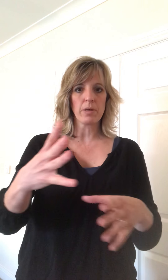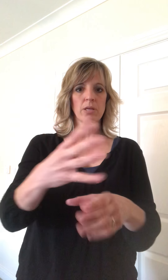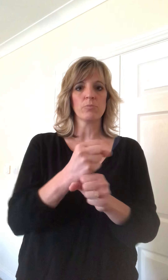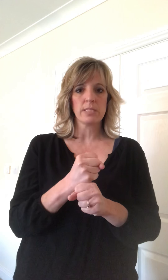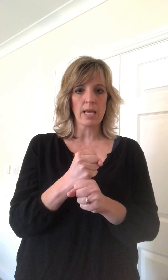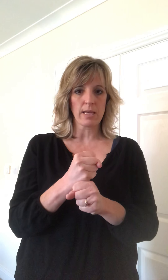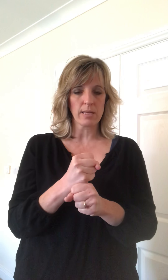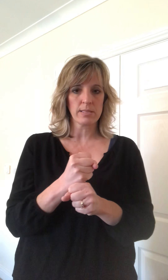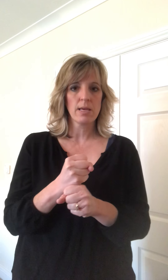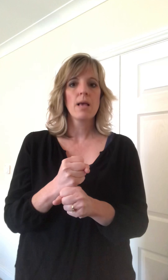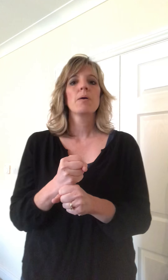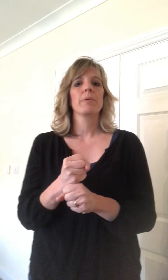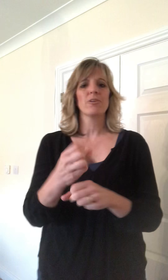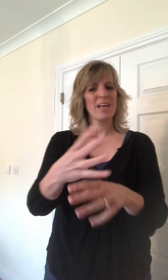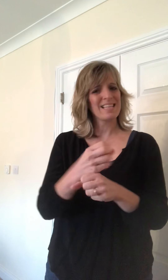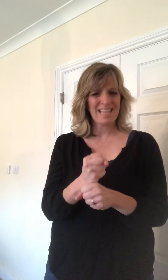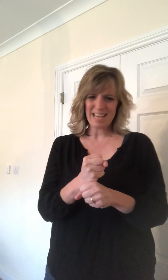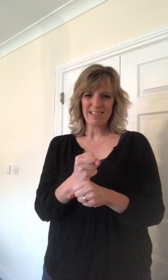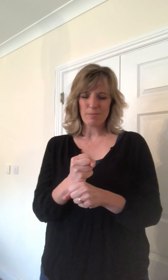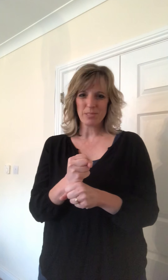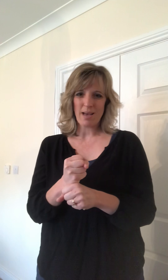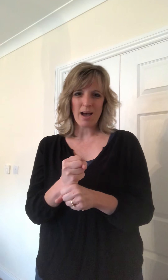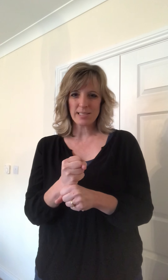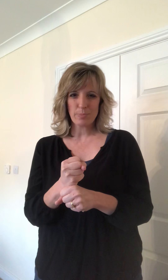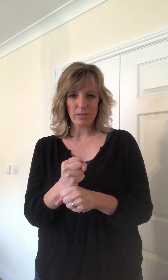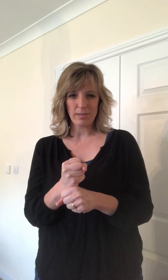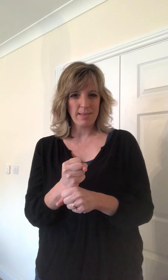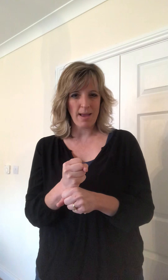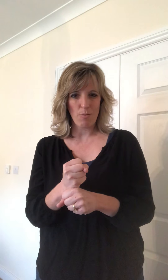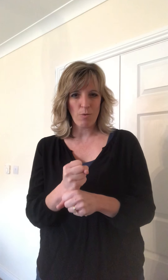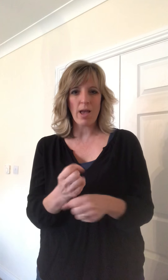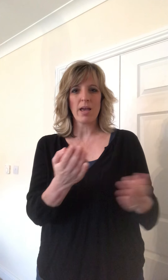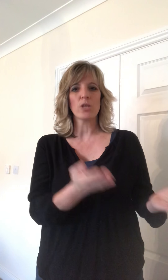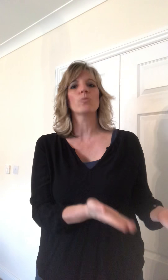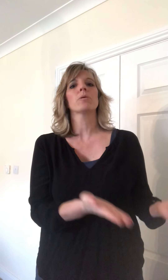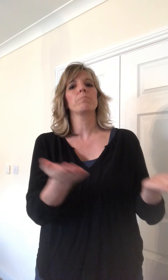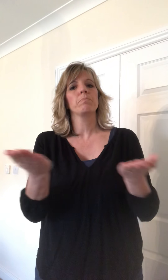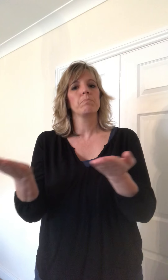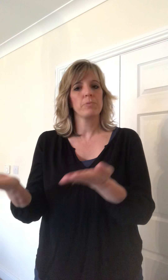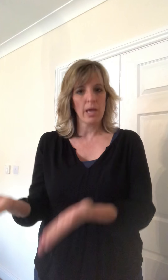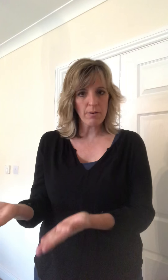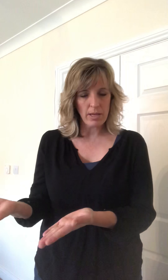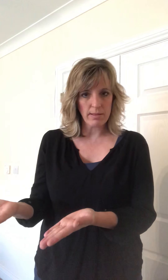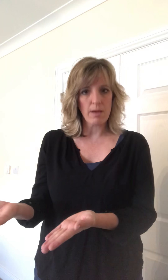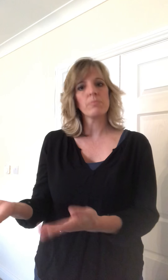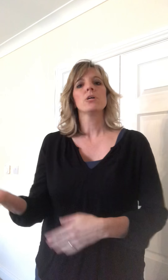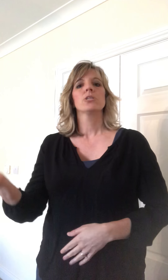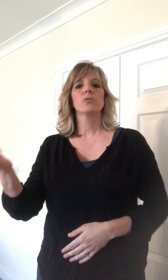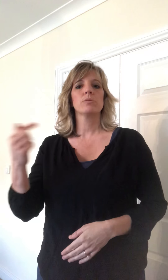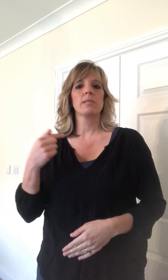you would take it. But you're not taking them to the hospital in that way, you were carrying them. So you would